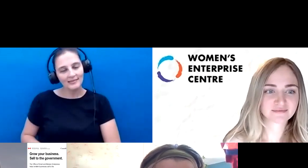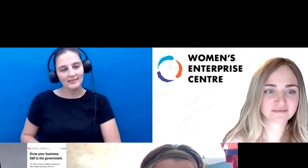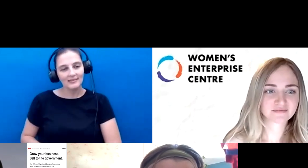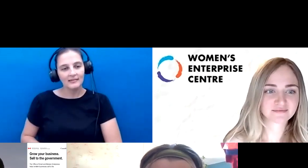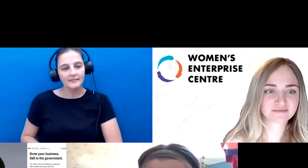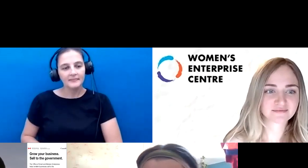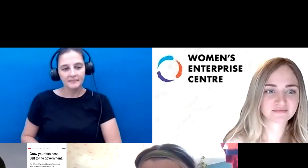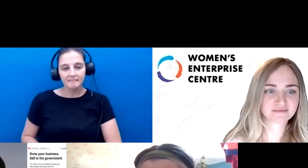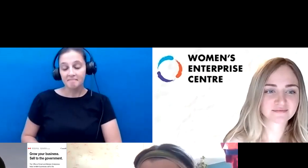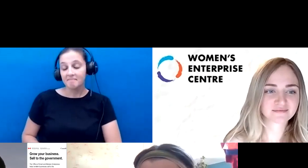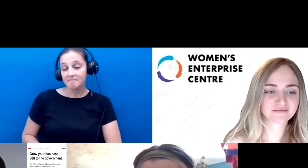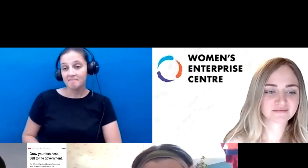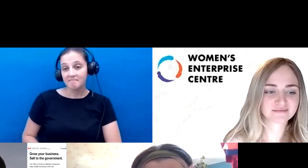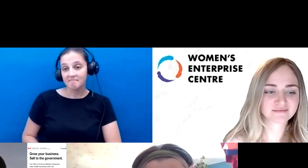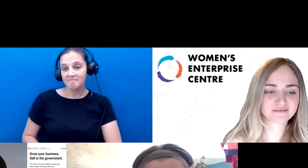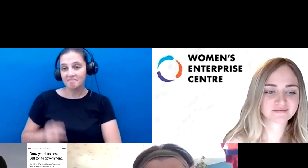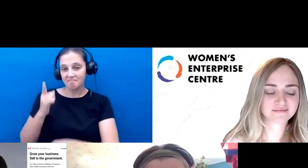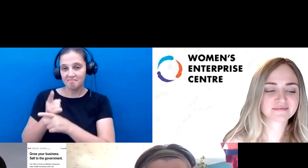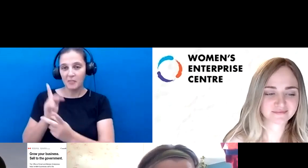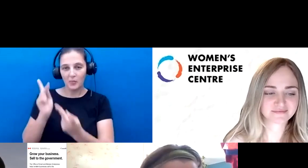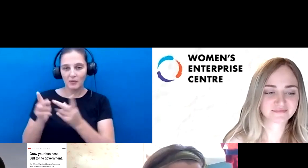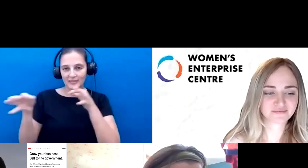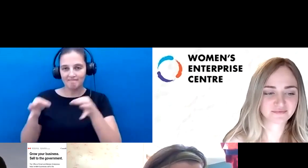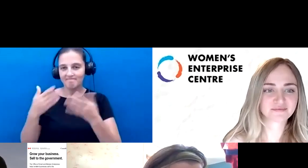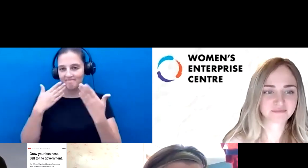And so, yeah, very sort of eloquently said. Thank you.